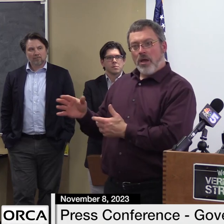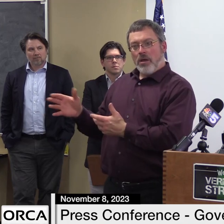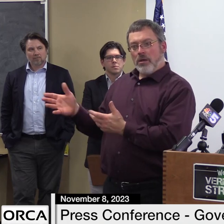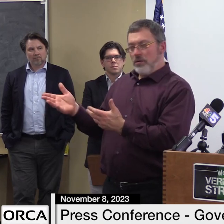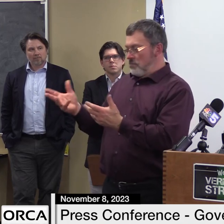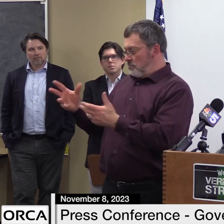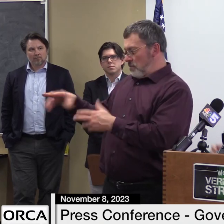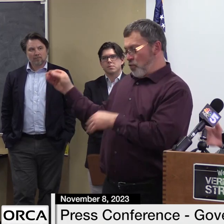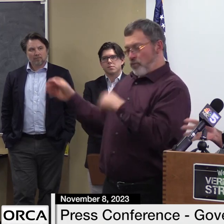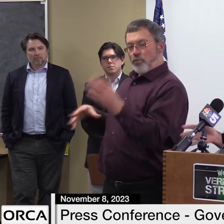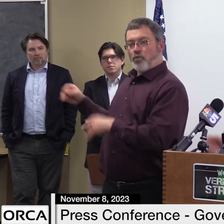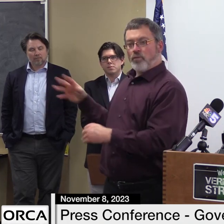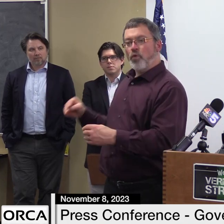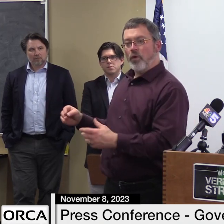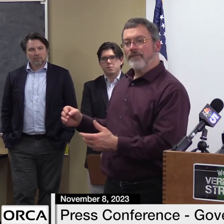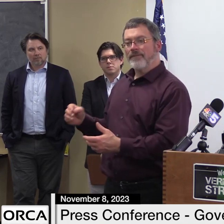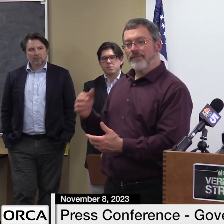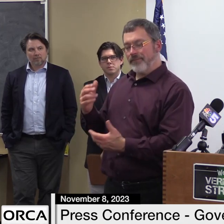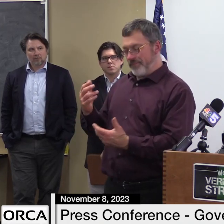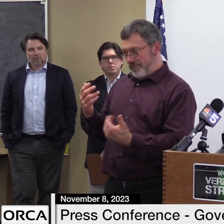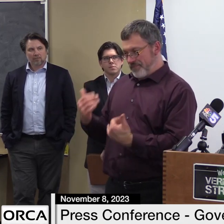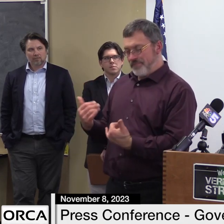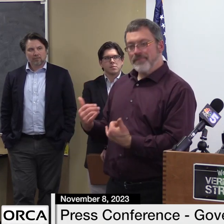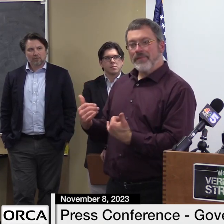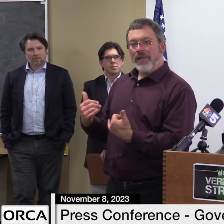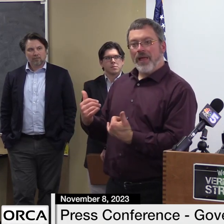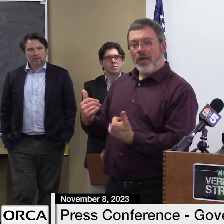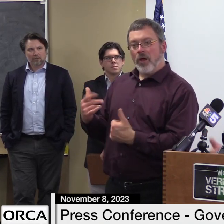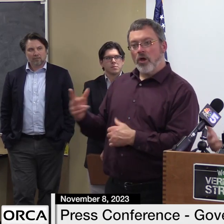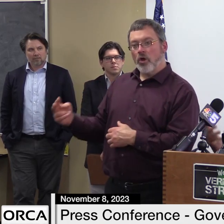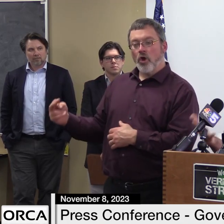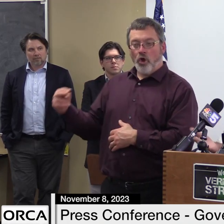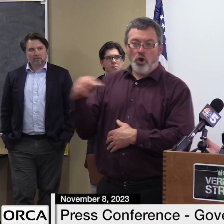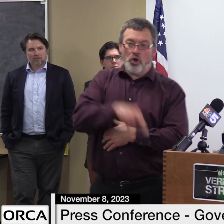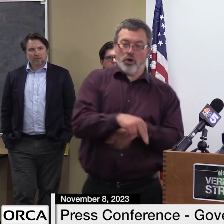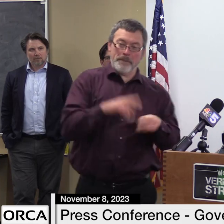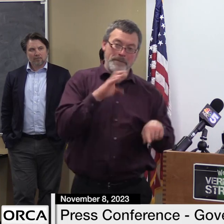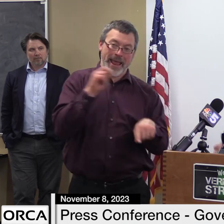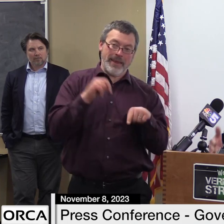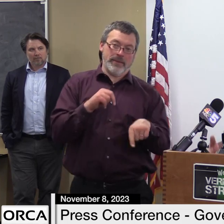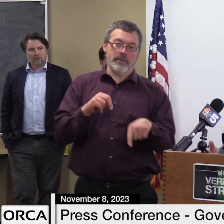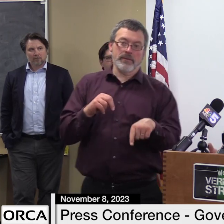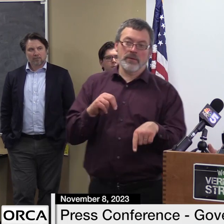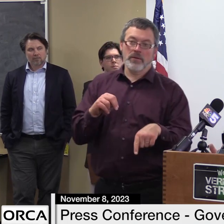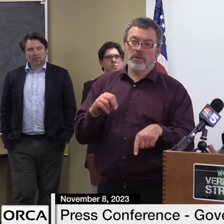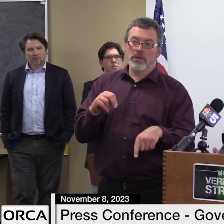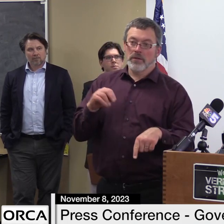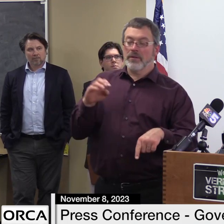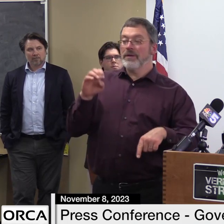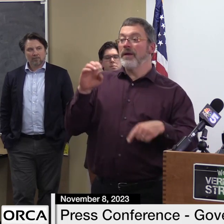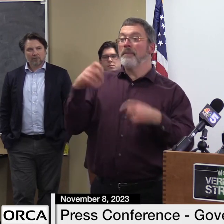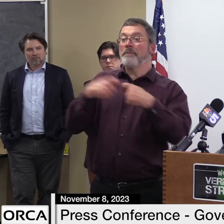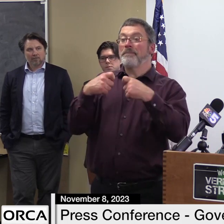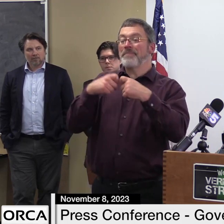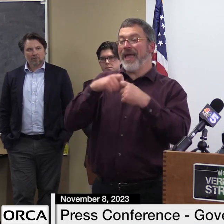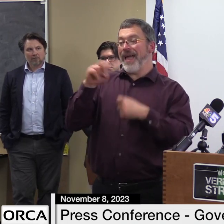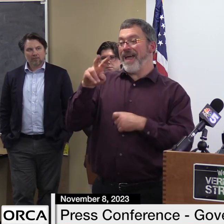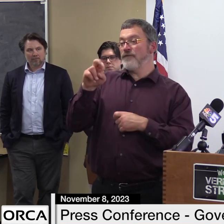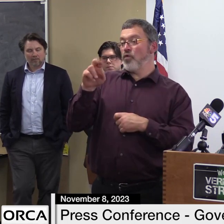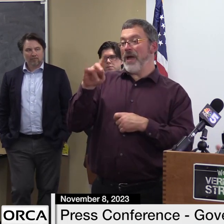what we're seeing today. You can look over in Bennington and you can see Eveready's gone. There's been many, many